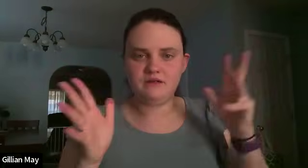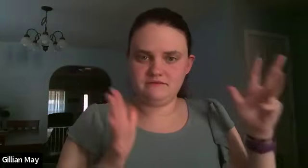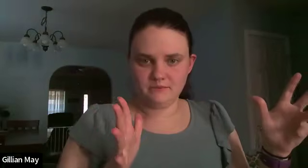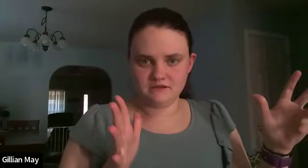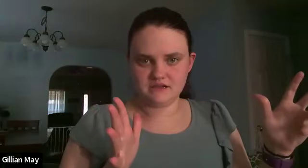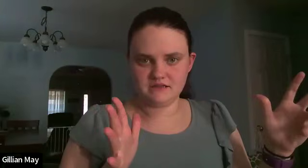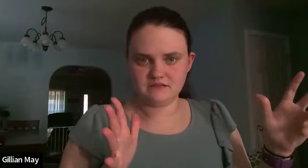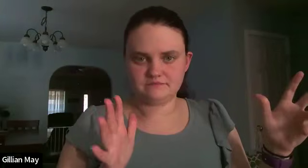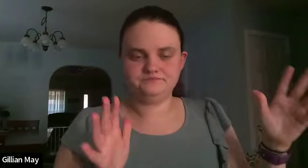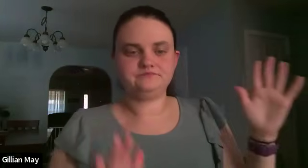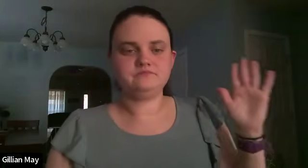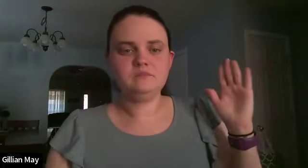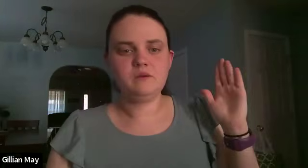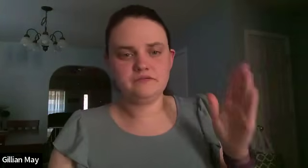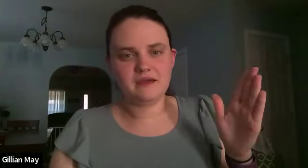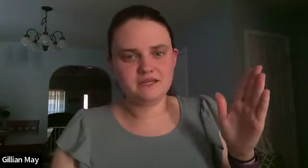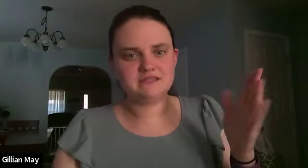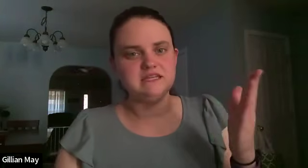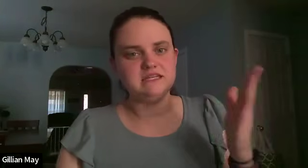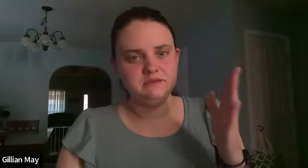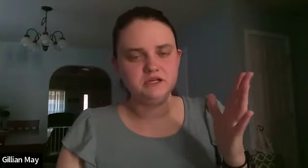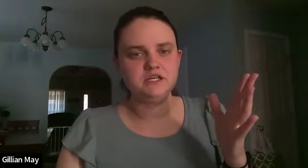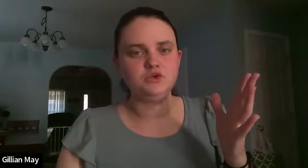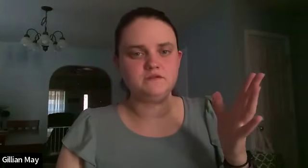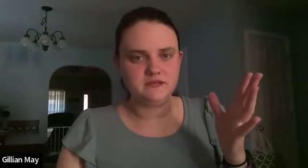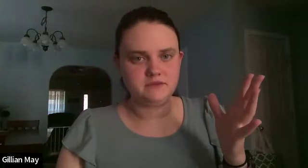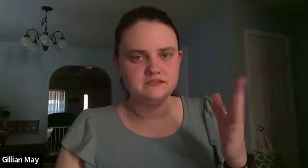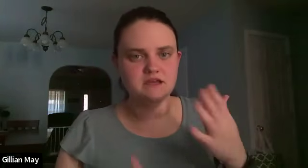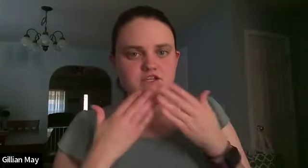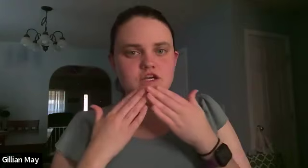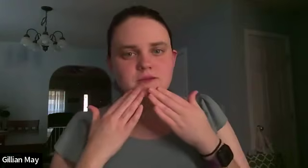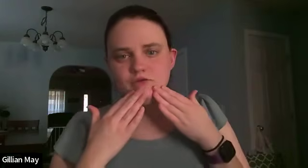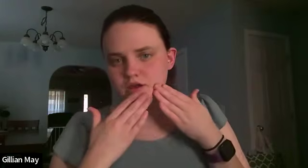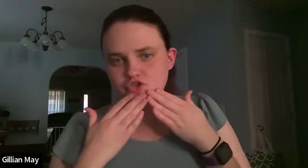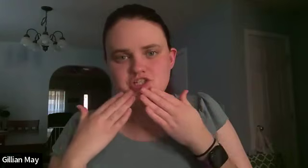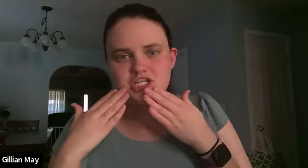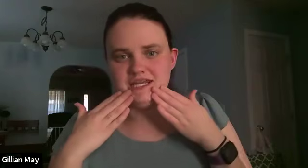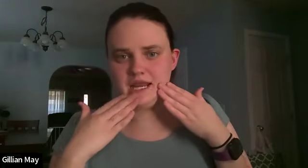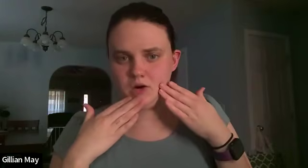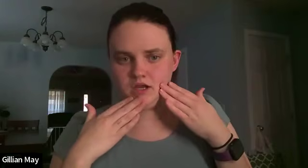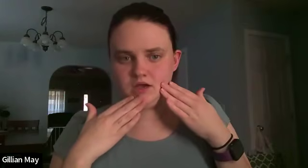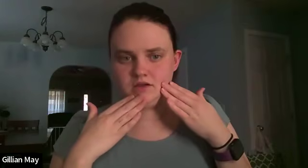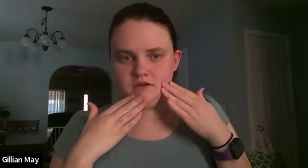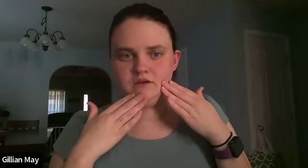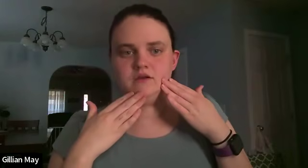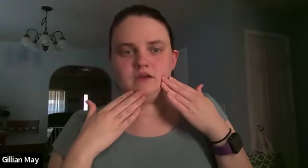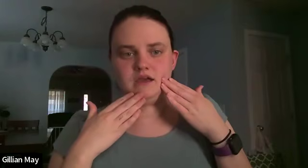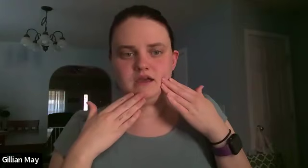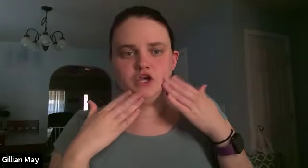and female signs. What that means is that typically your female signs are going to be around your chin area. Okay.